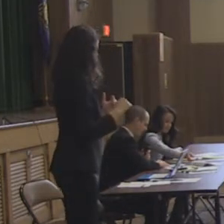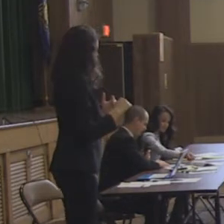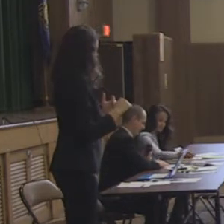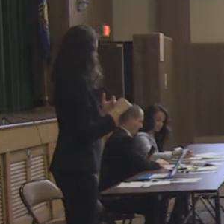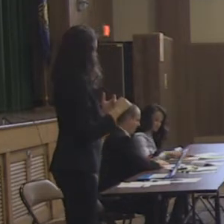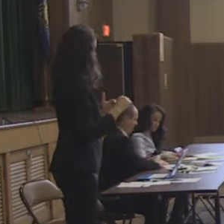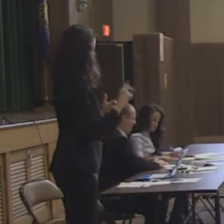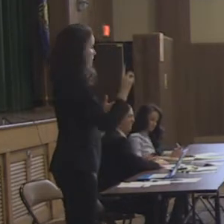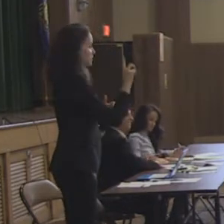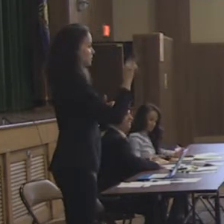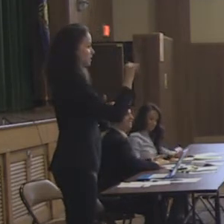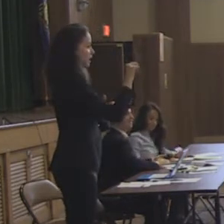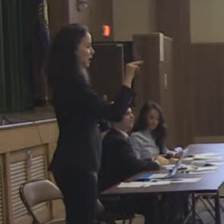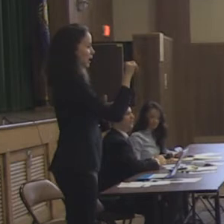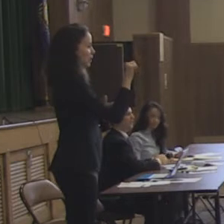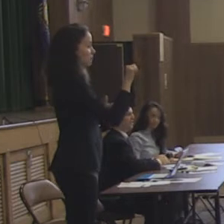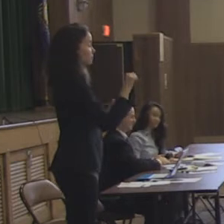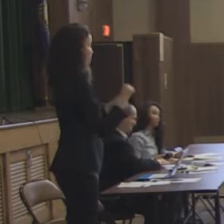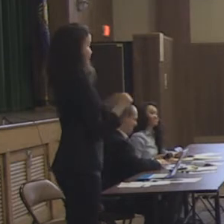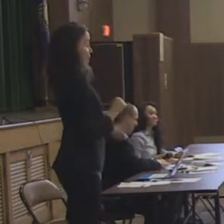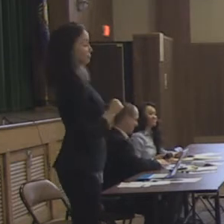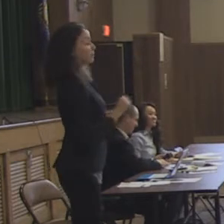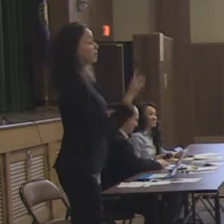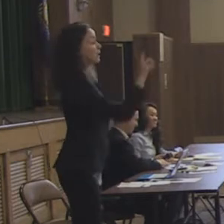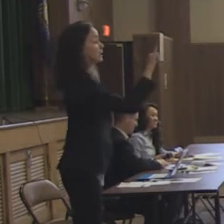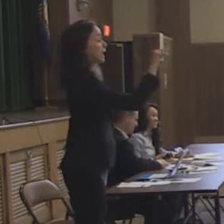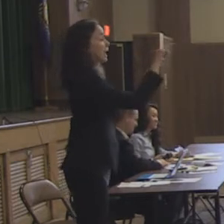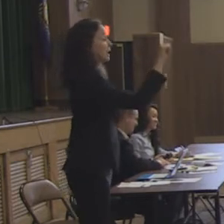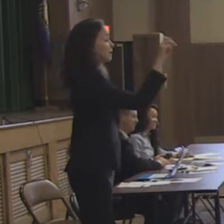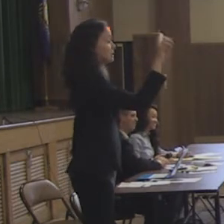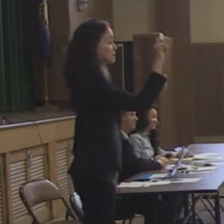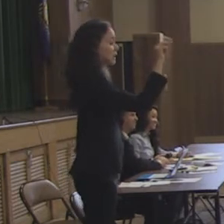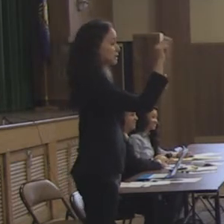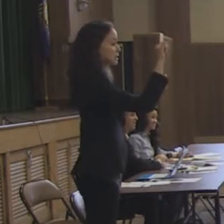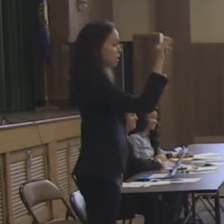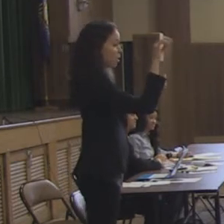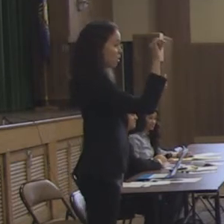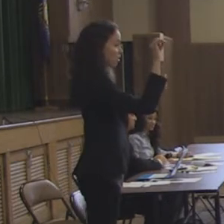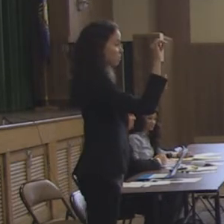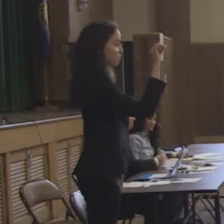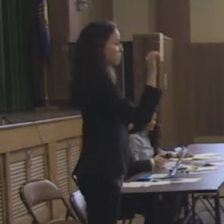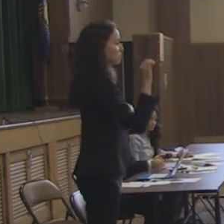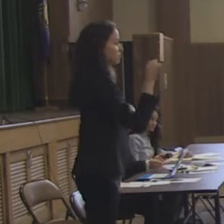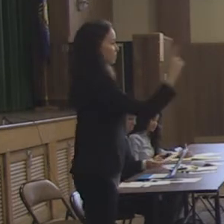Next we have Diana. Next, we have Diana Dentino.